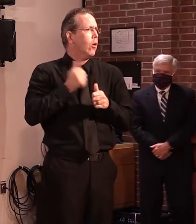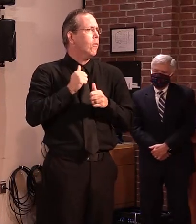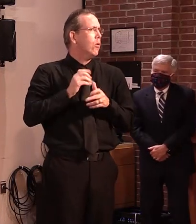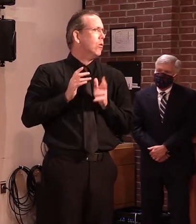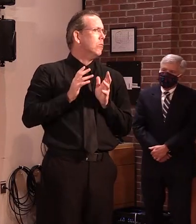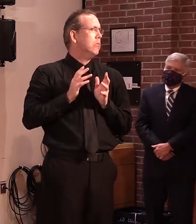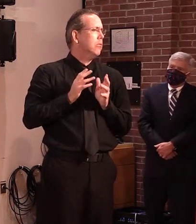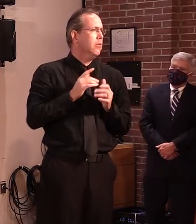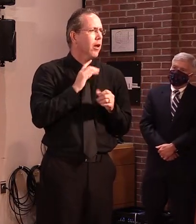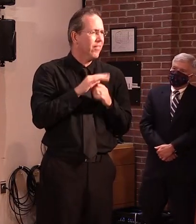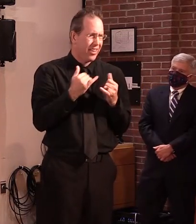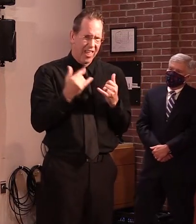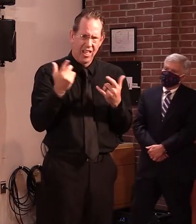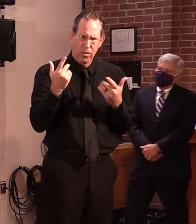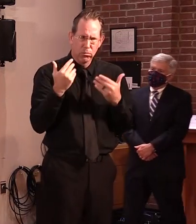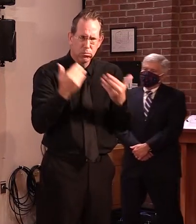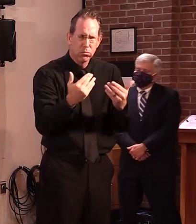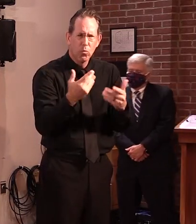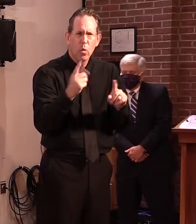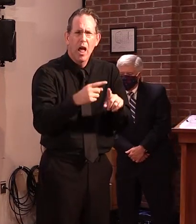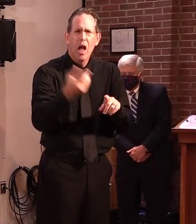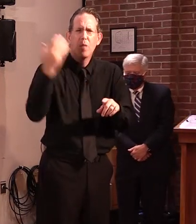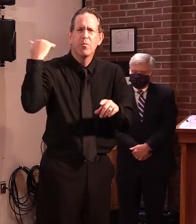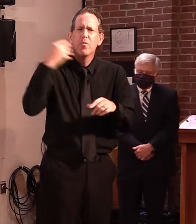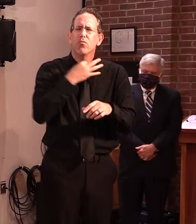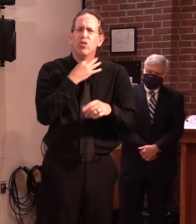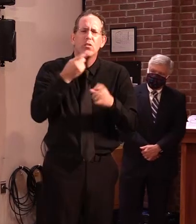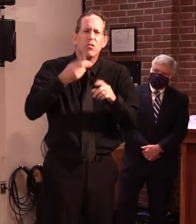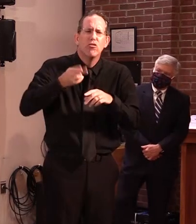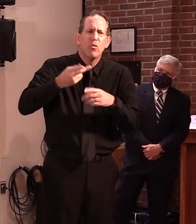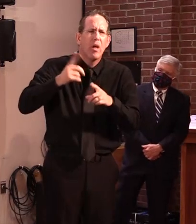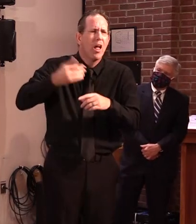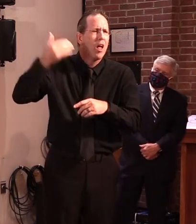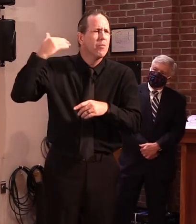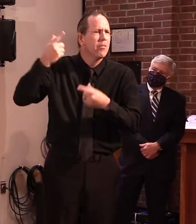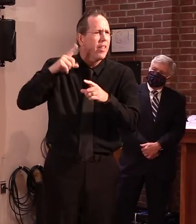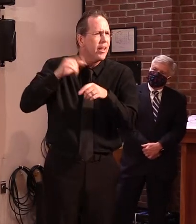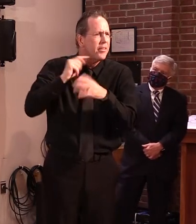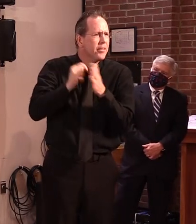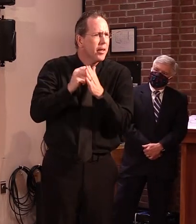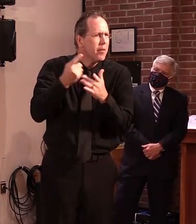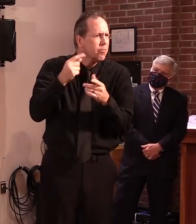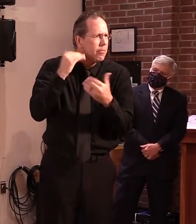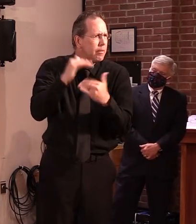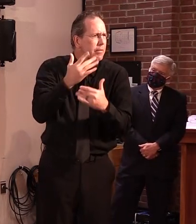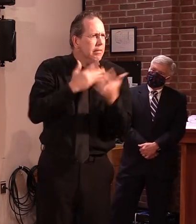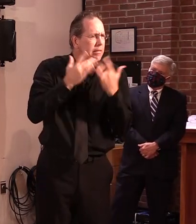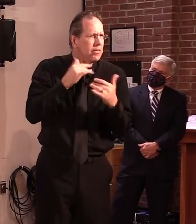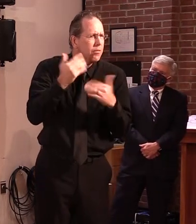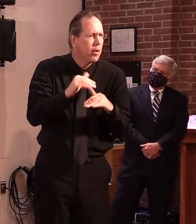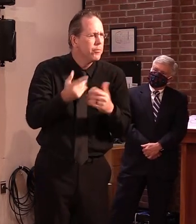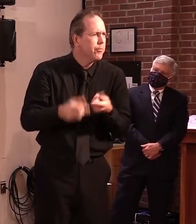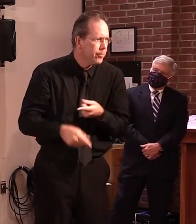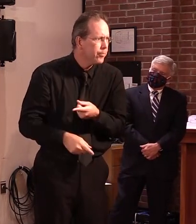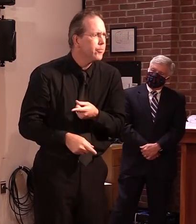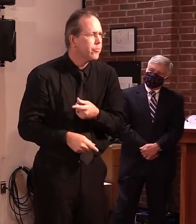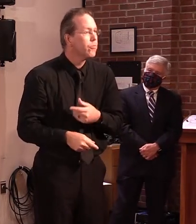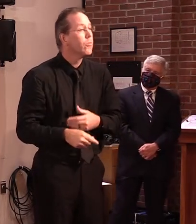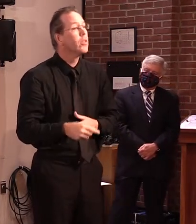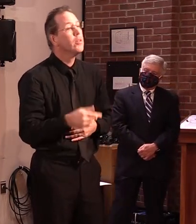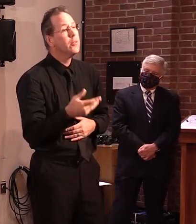country, I don't think we were prepared. So we did the best we could in the beginning. I did a lot, but we've increased